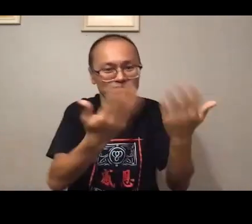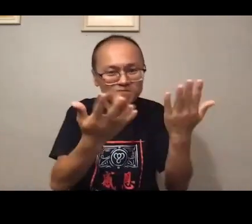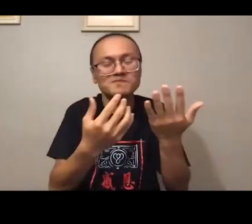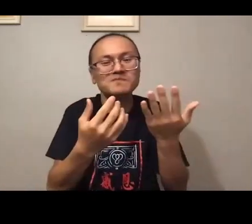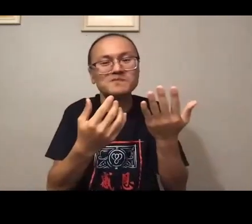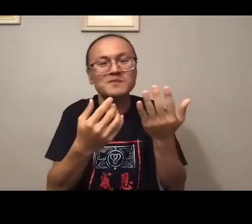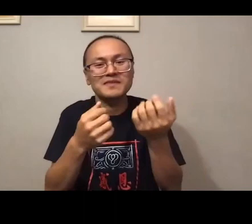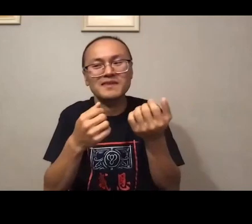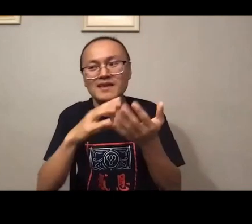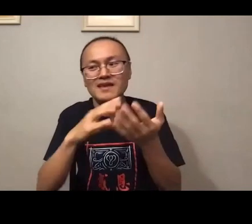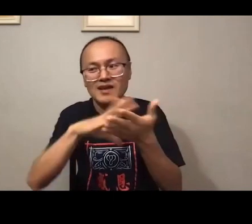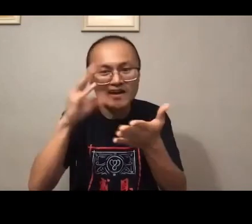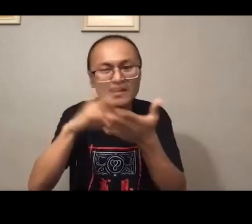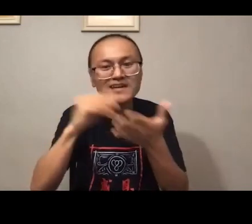and